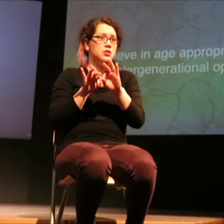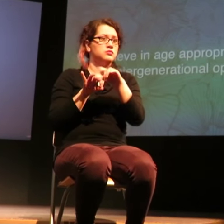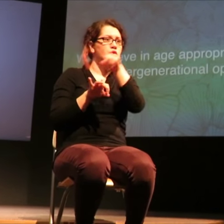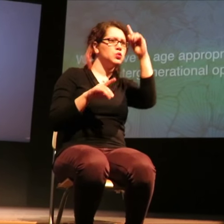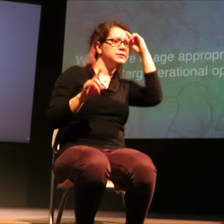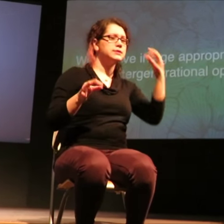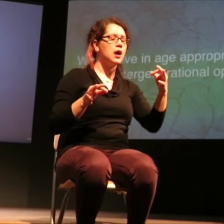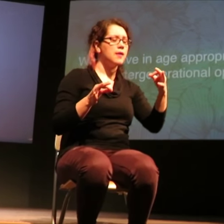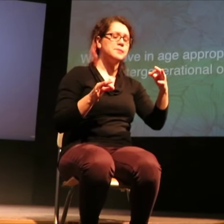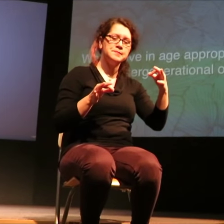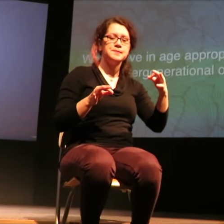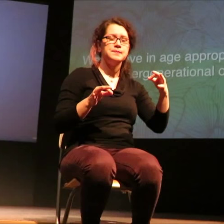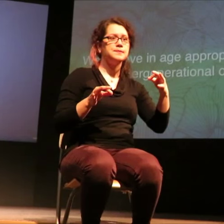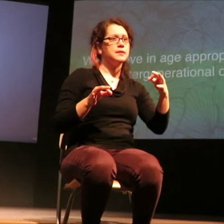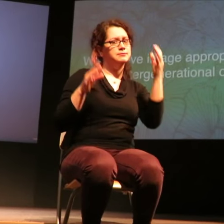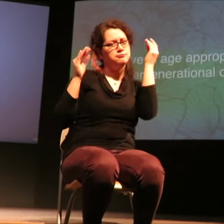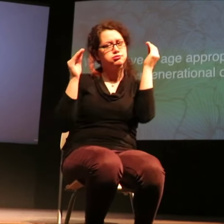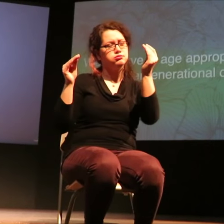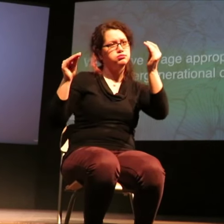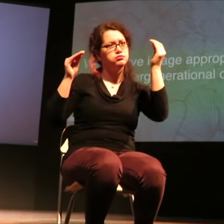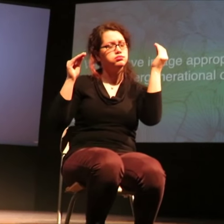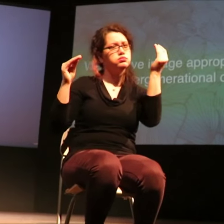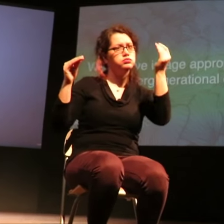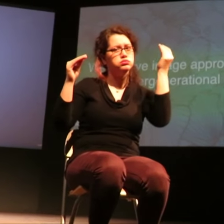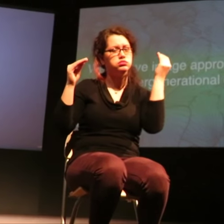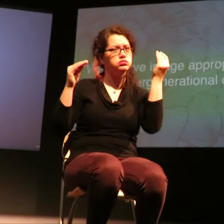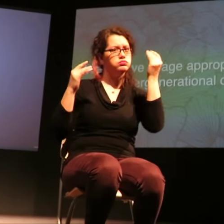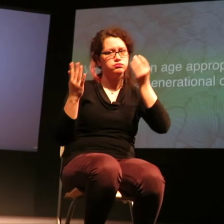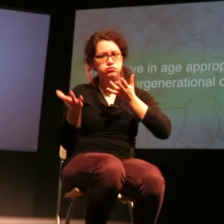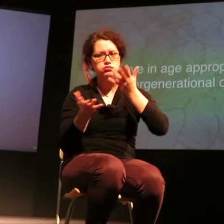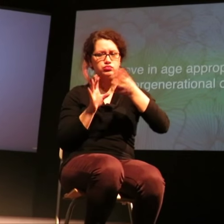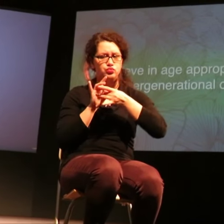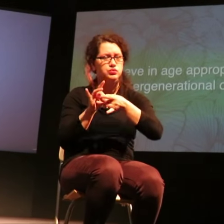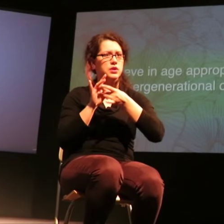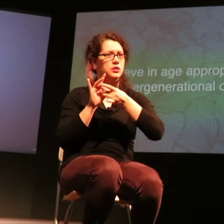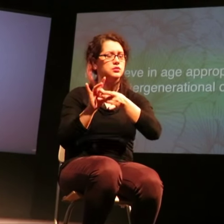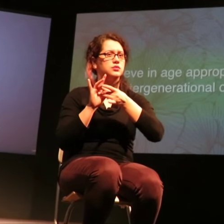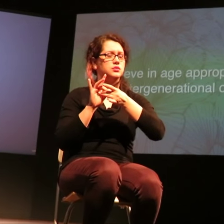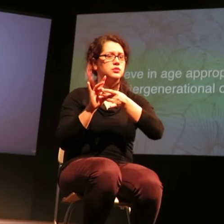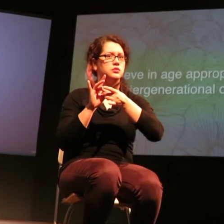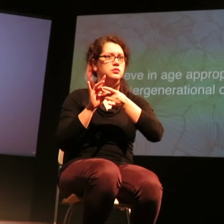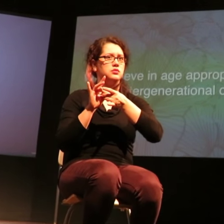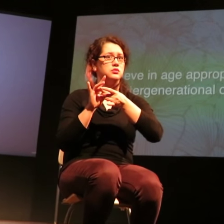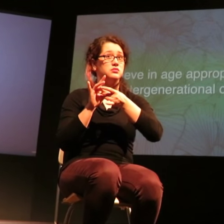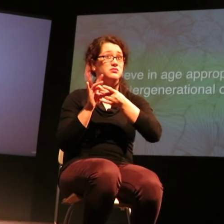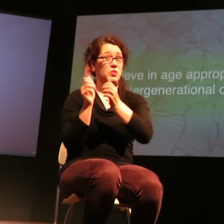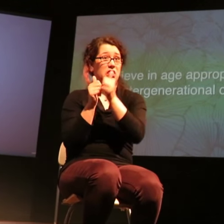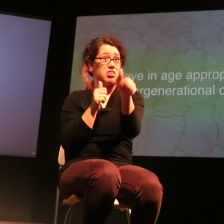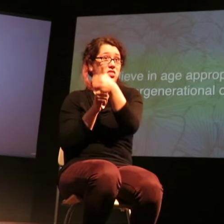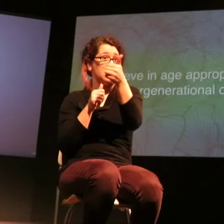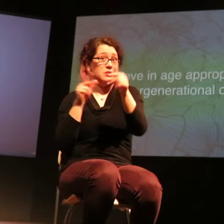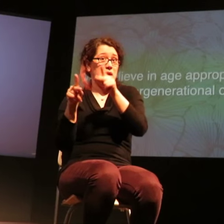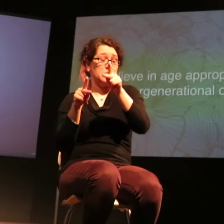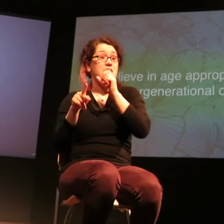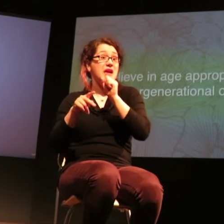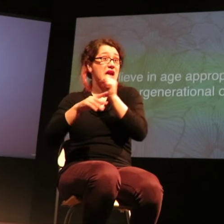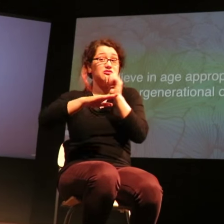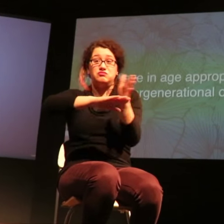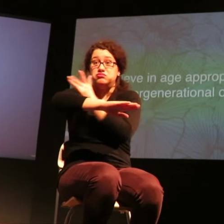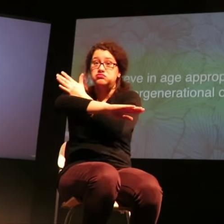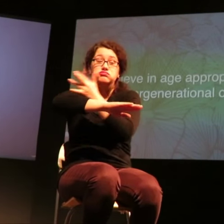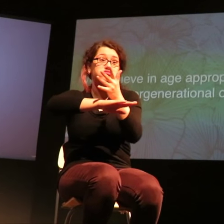intentionally, deeply put yourselves in engaged relationships with others. And there's this story